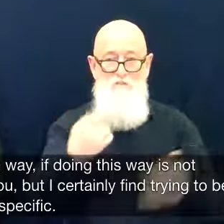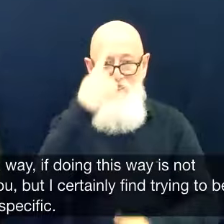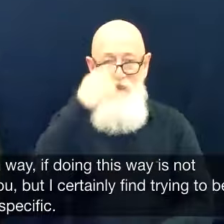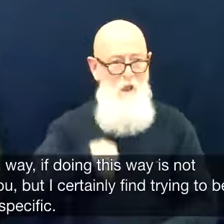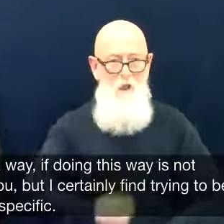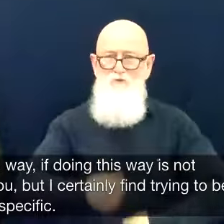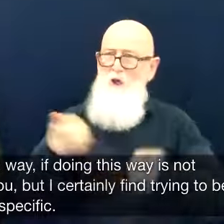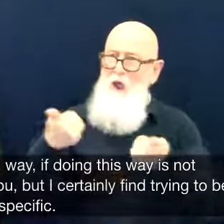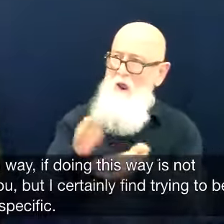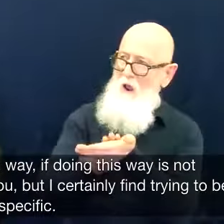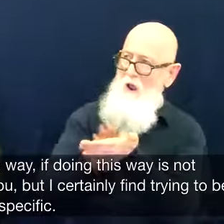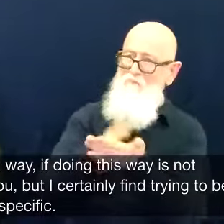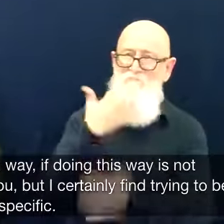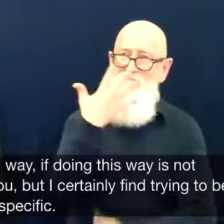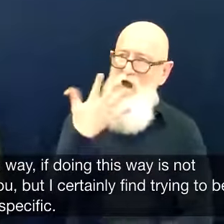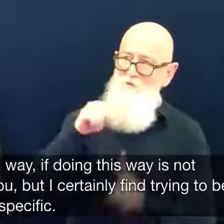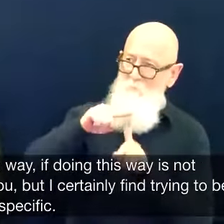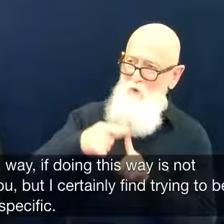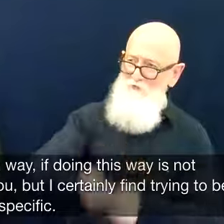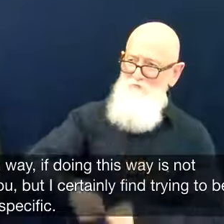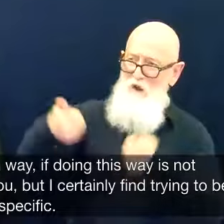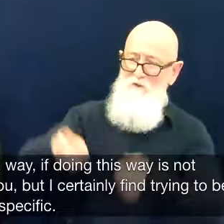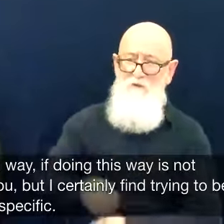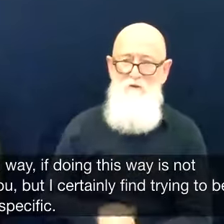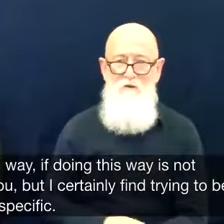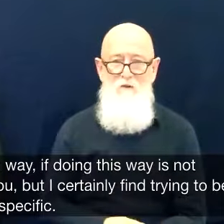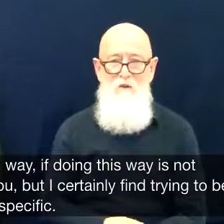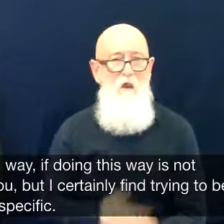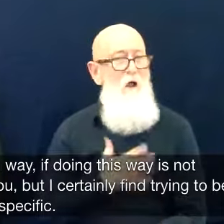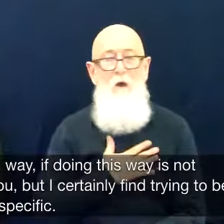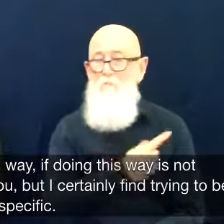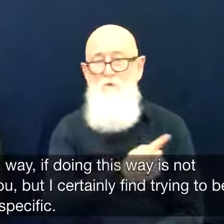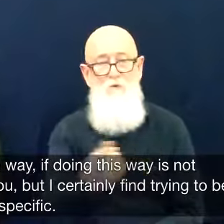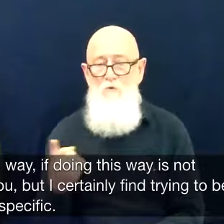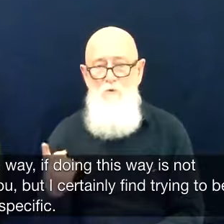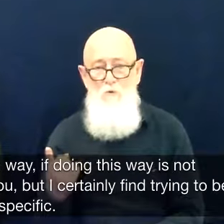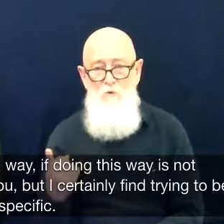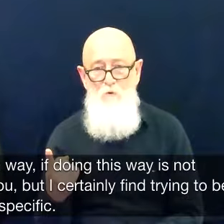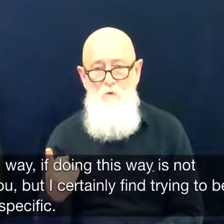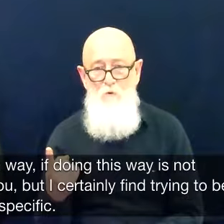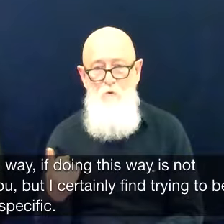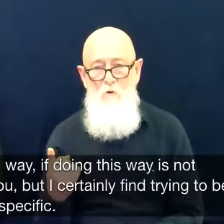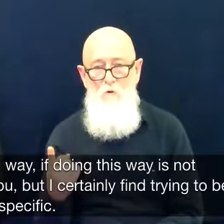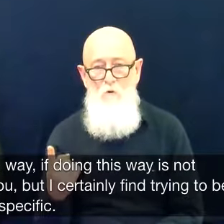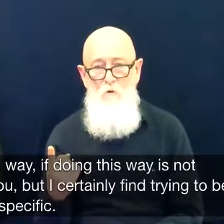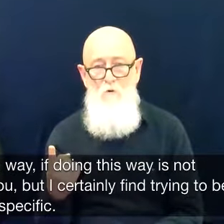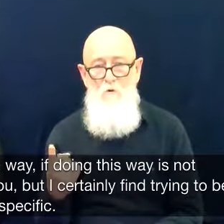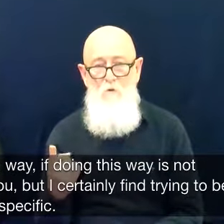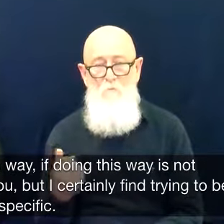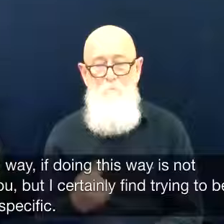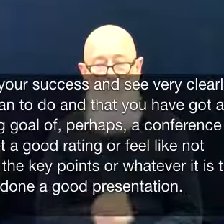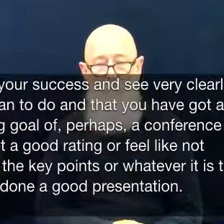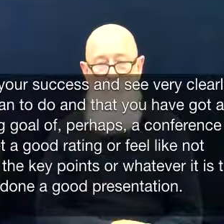not nervous, and that you cover all the key points, or whatever it is to you that means you've done a good